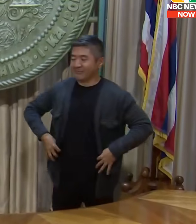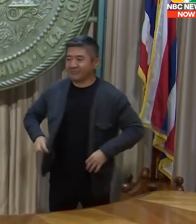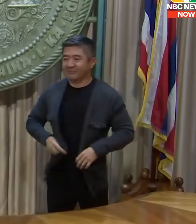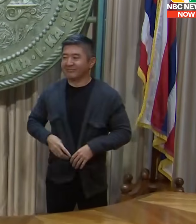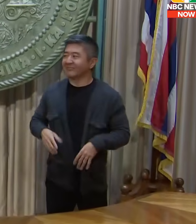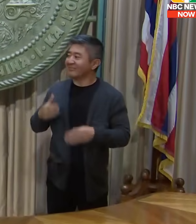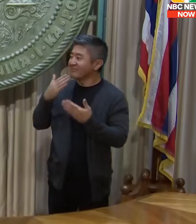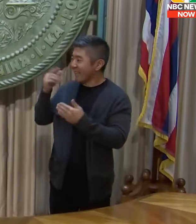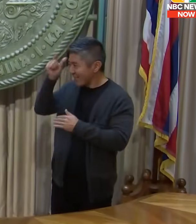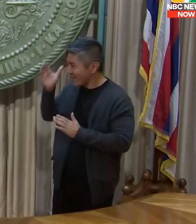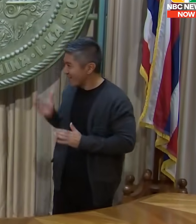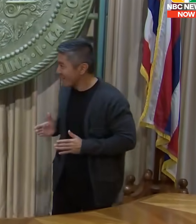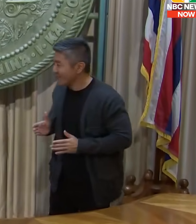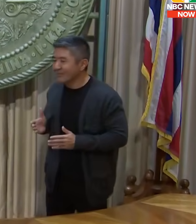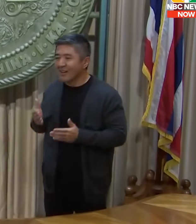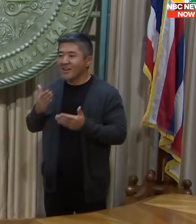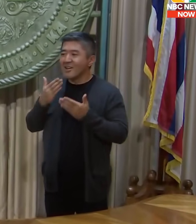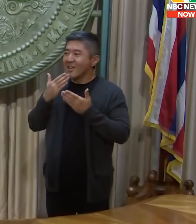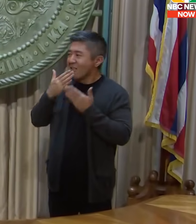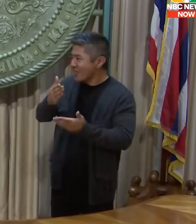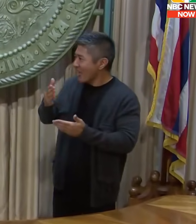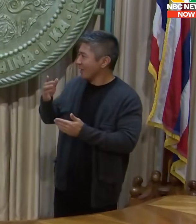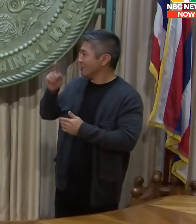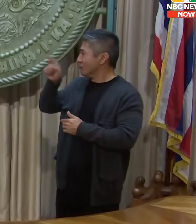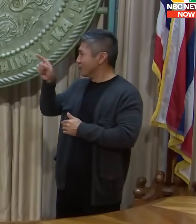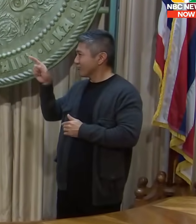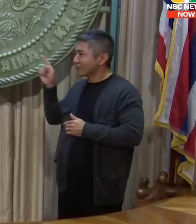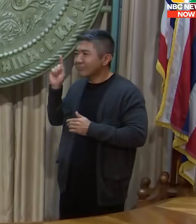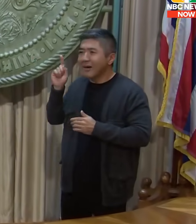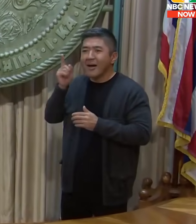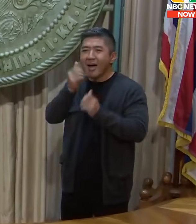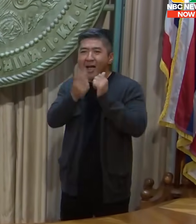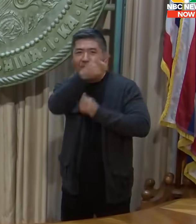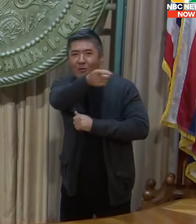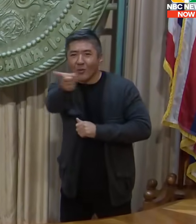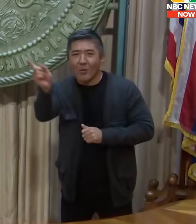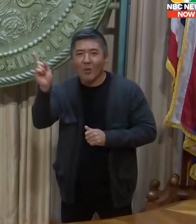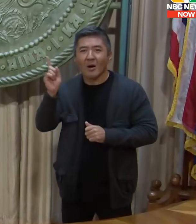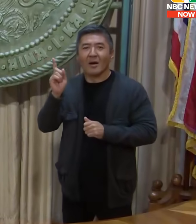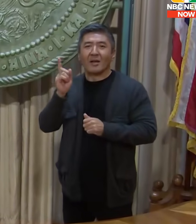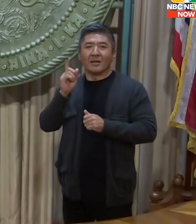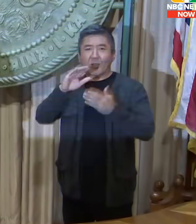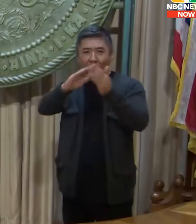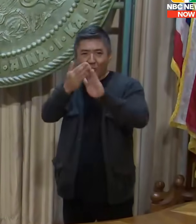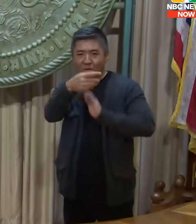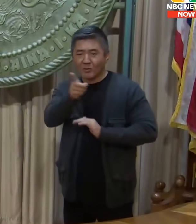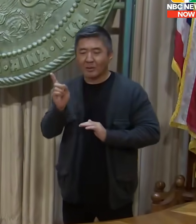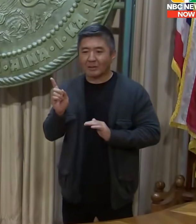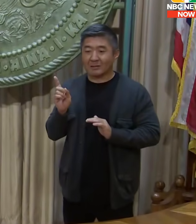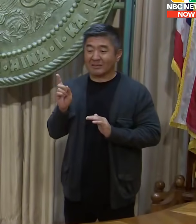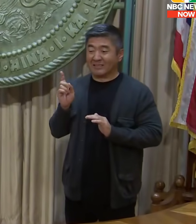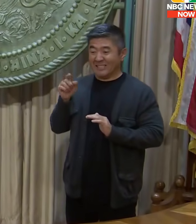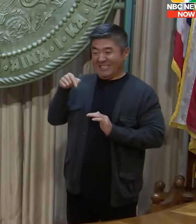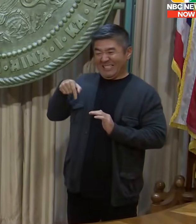Thank you, Governor. Thank you, distinguished speakers, and thank you to everybody out in the community. Historically, the month of